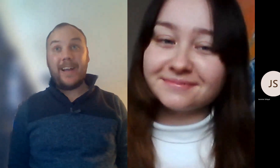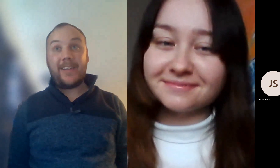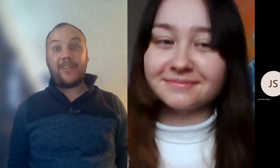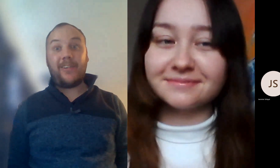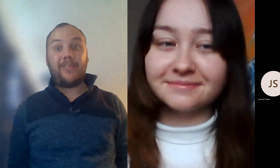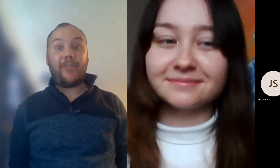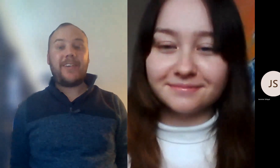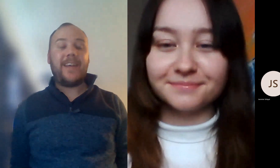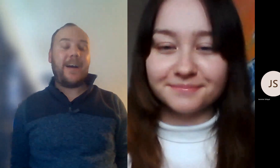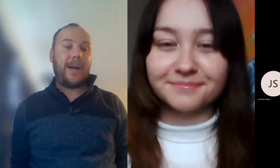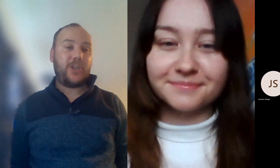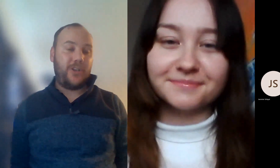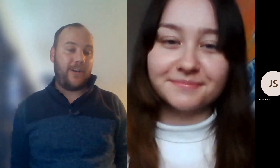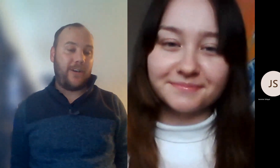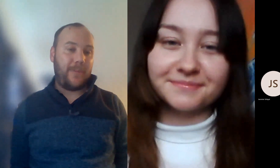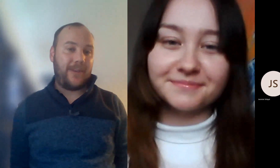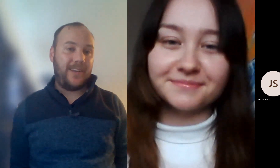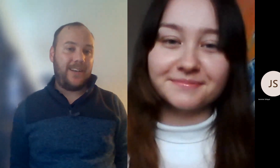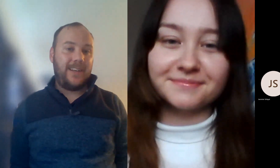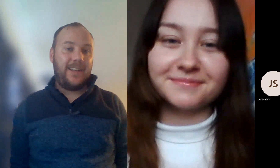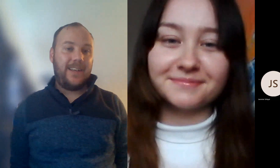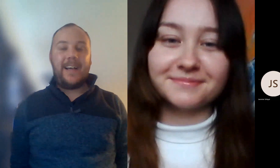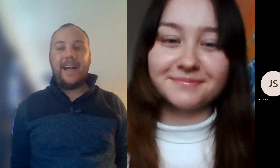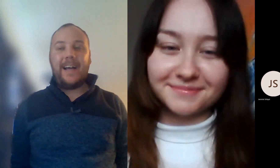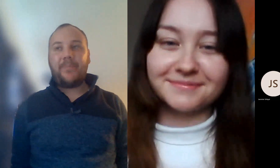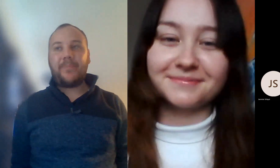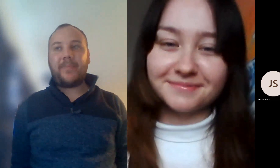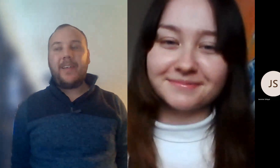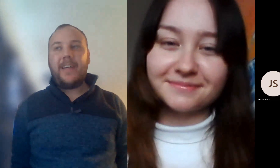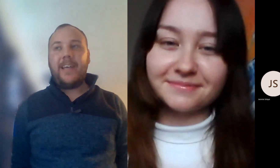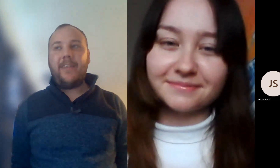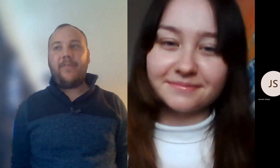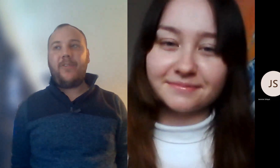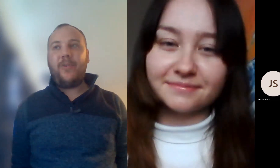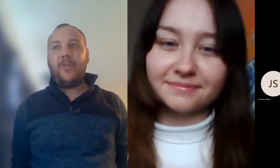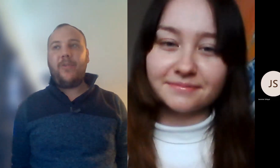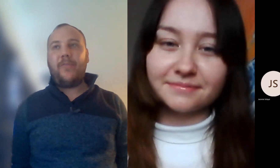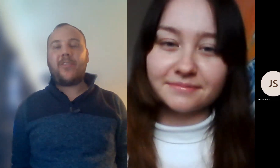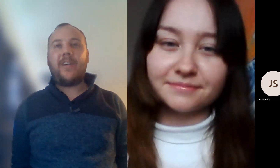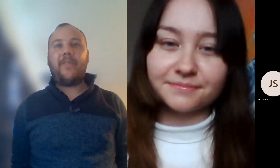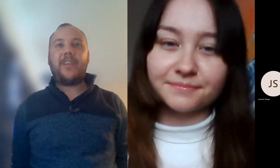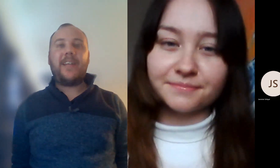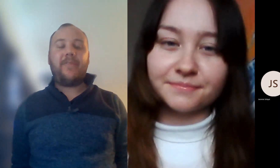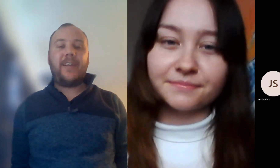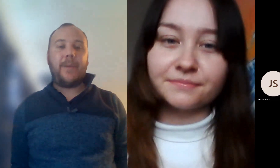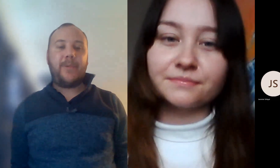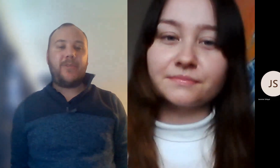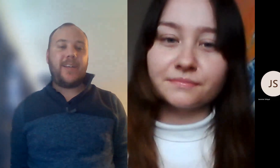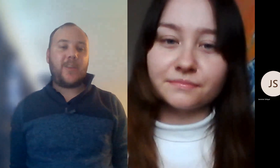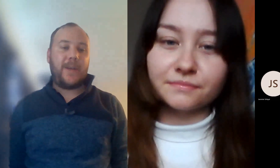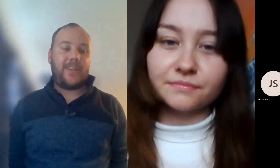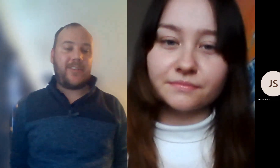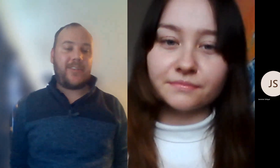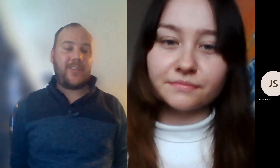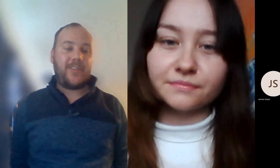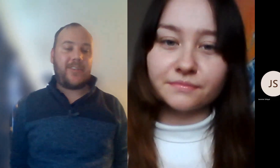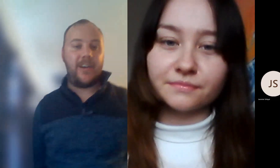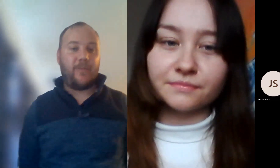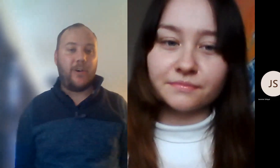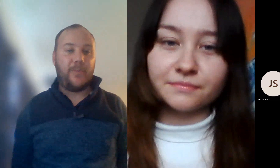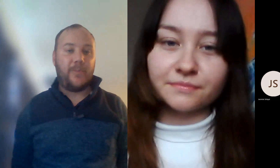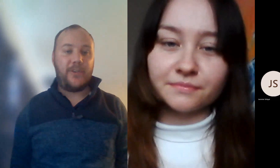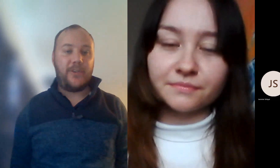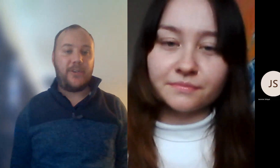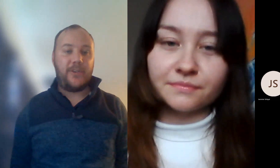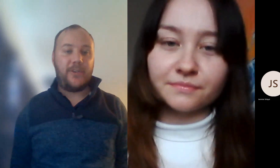brilliant, and it's great to hear how passionate you are about it. If you've discovered anything that maybe you didn't expect to discover